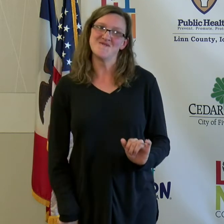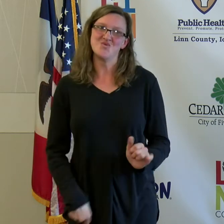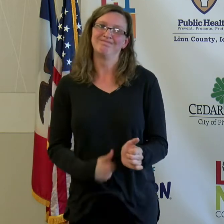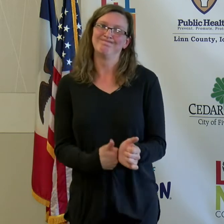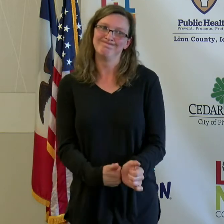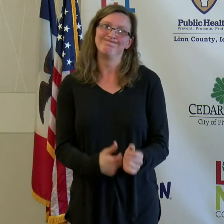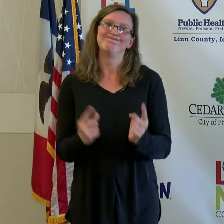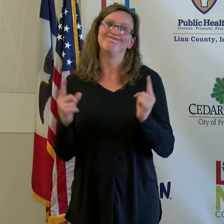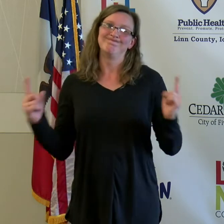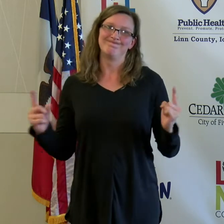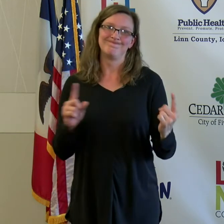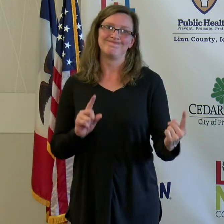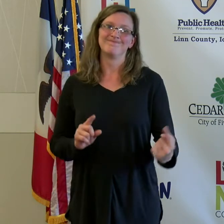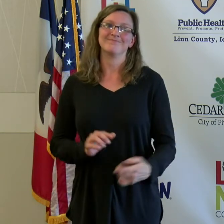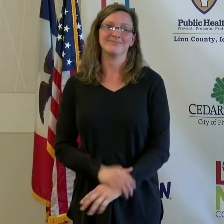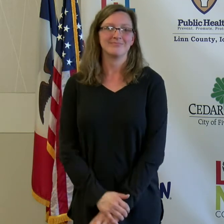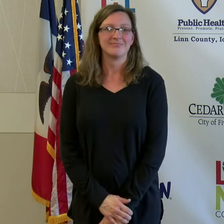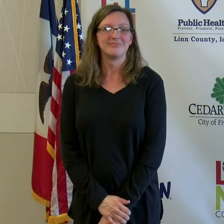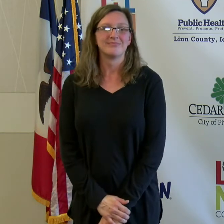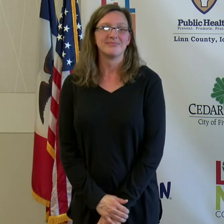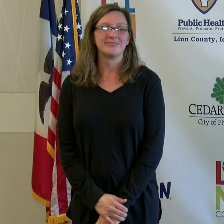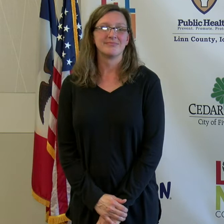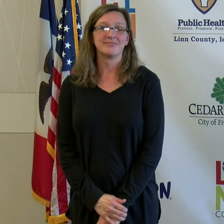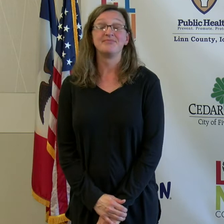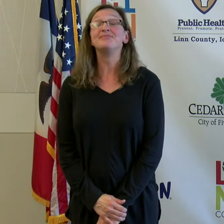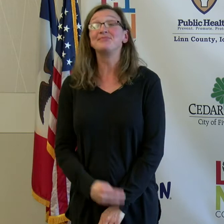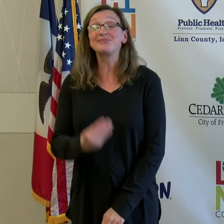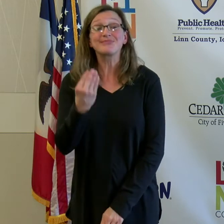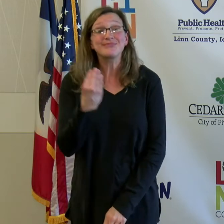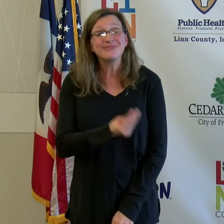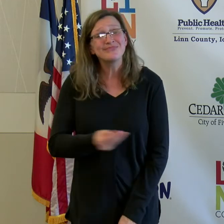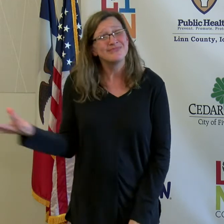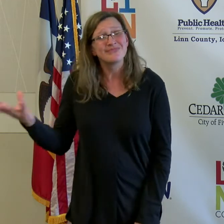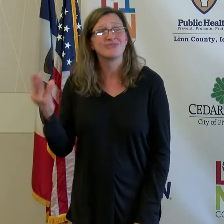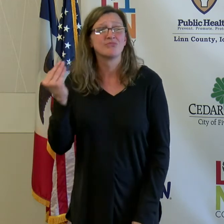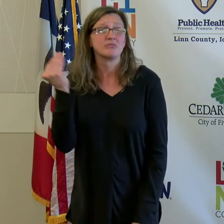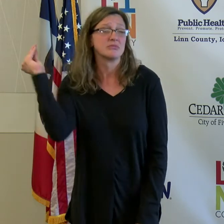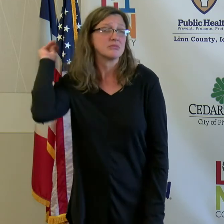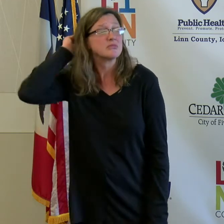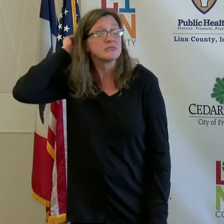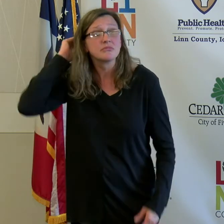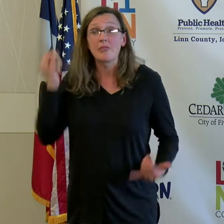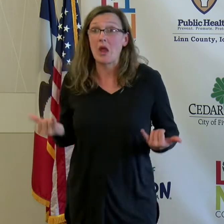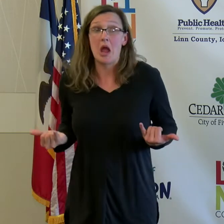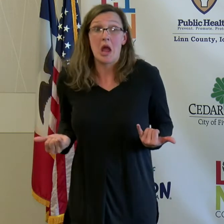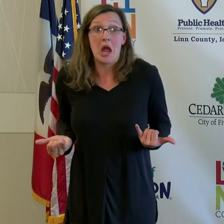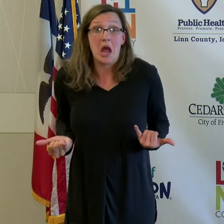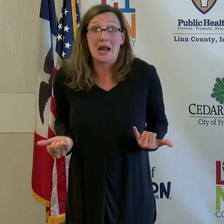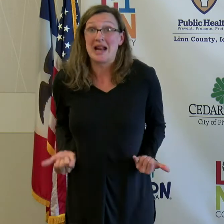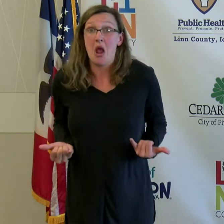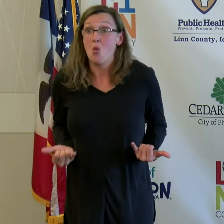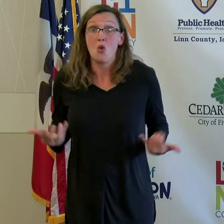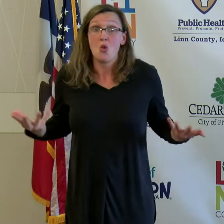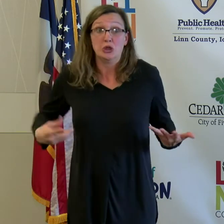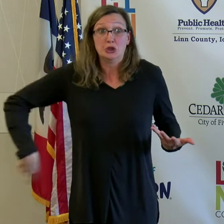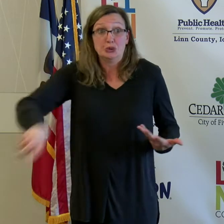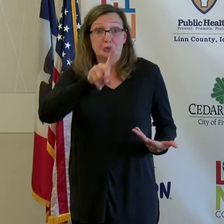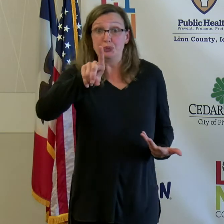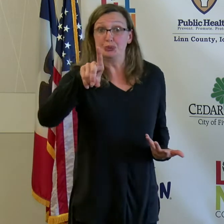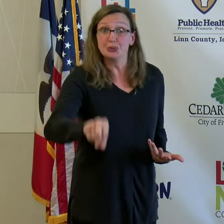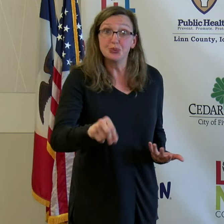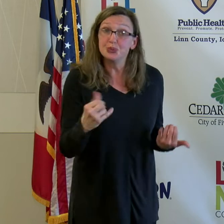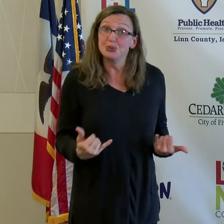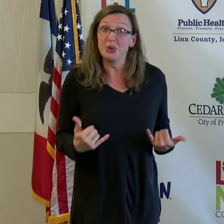actions you take today will impact how long this public health emergency